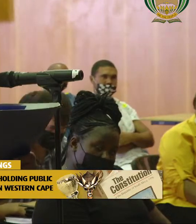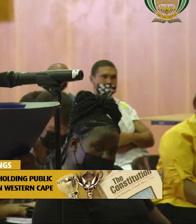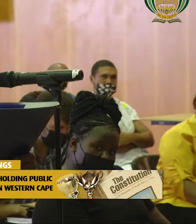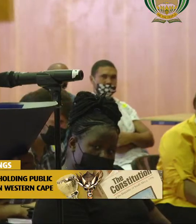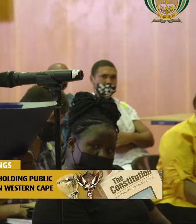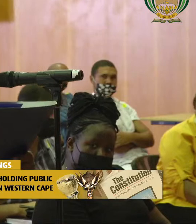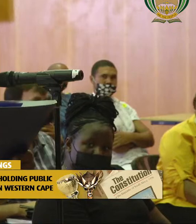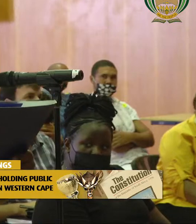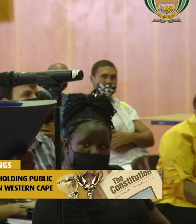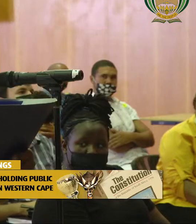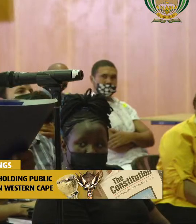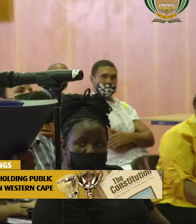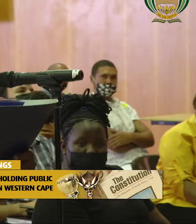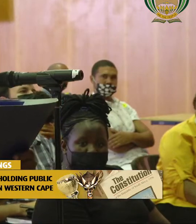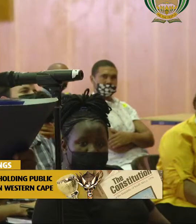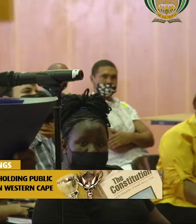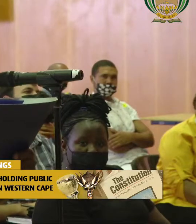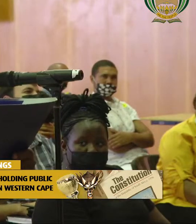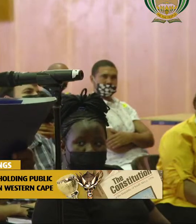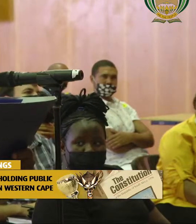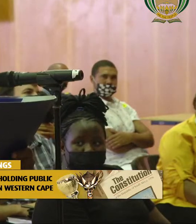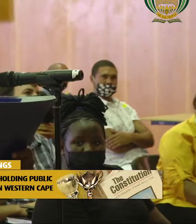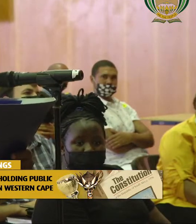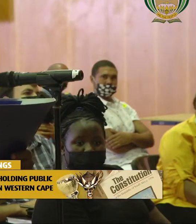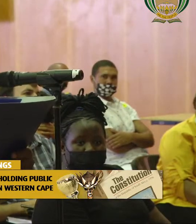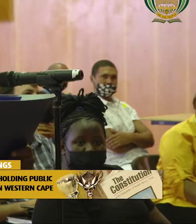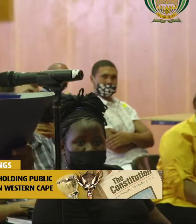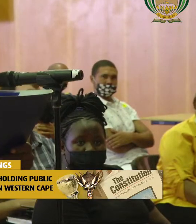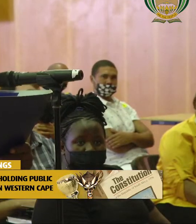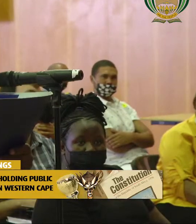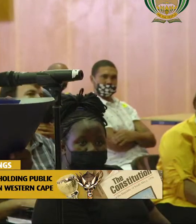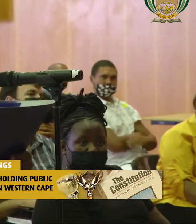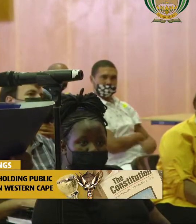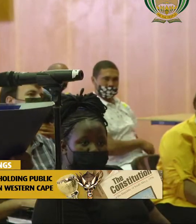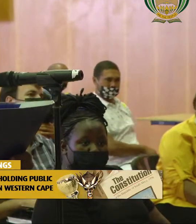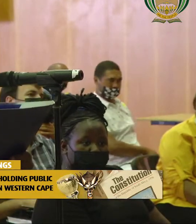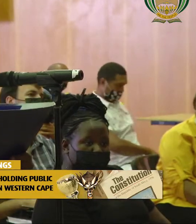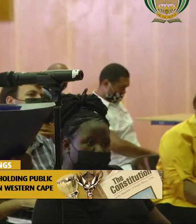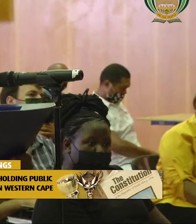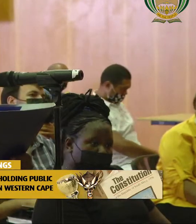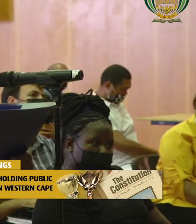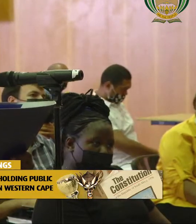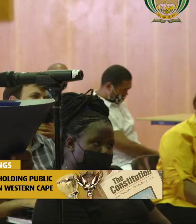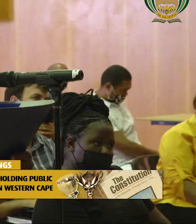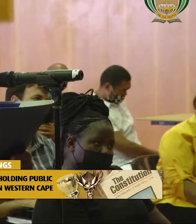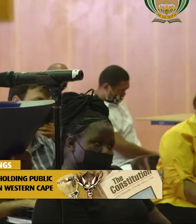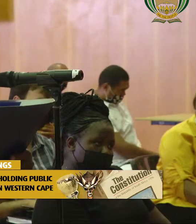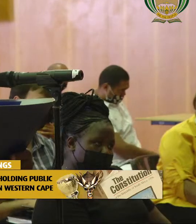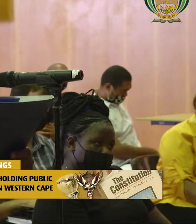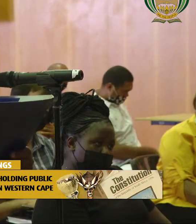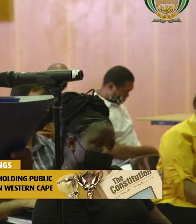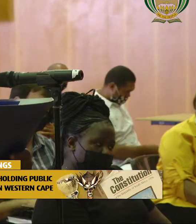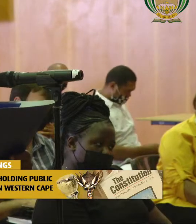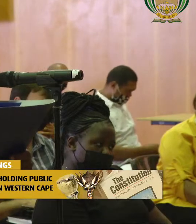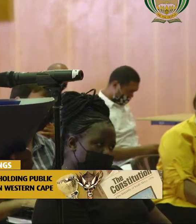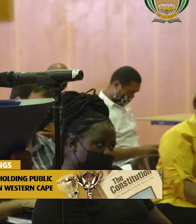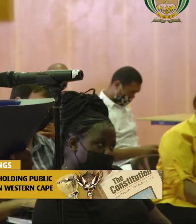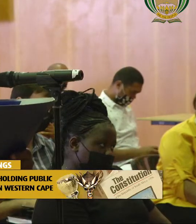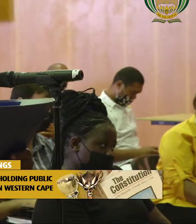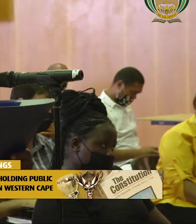iterate that independents must only contest individually and not as a